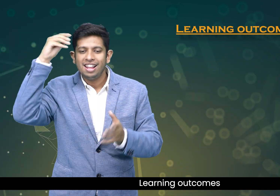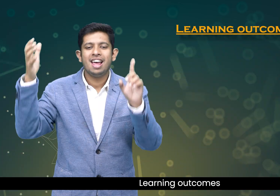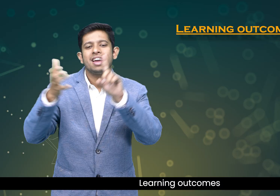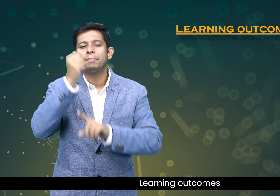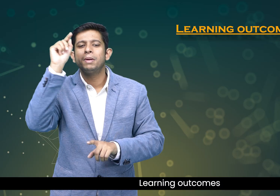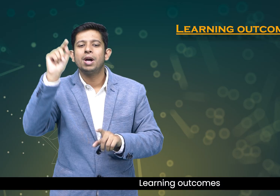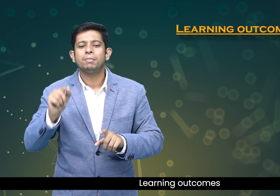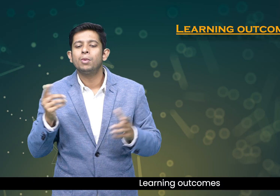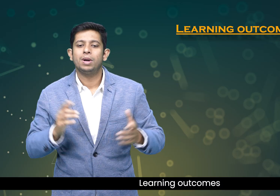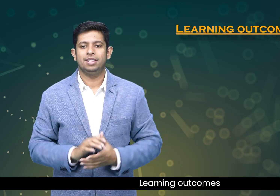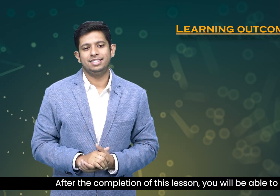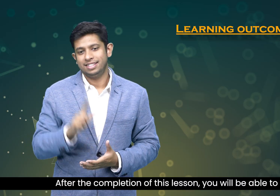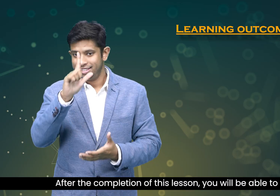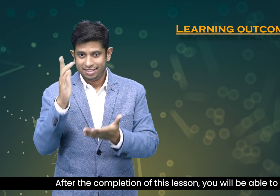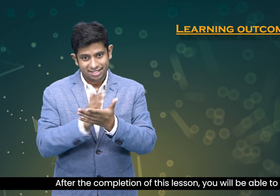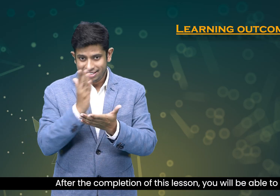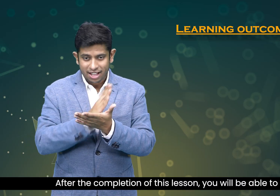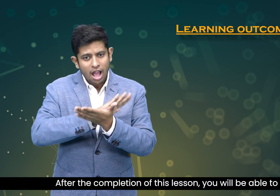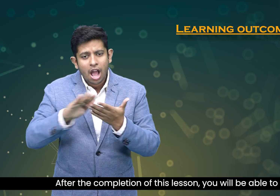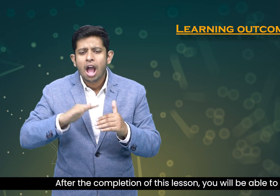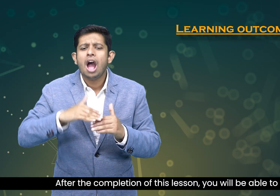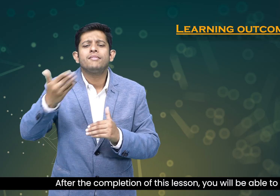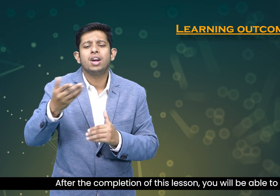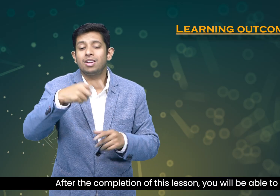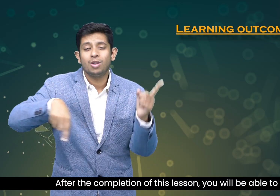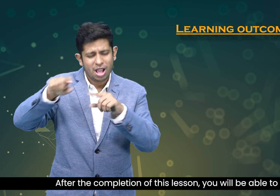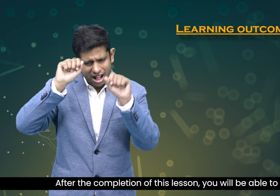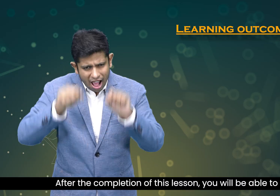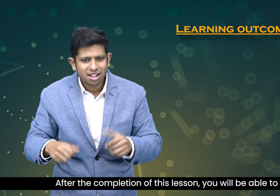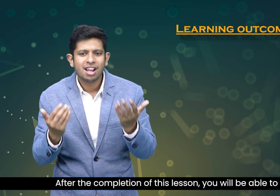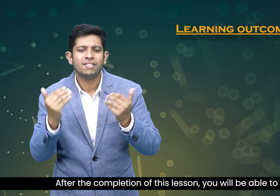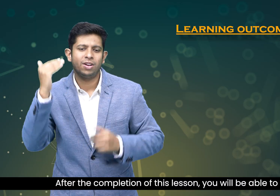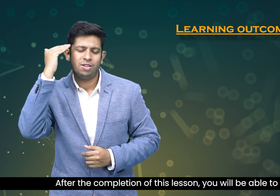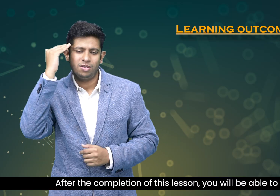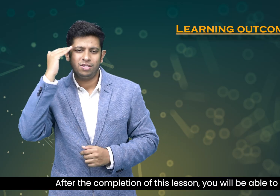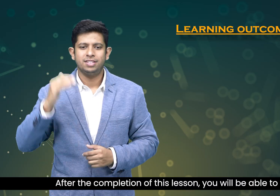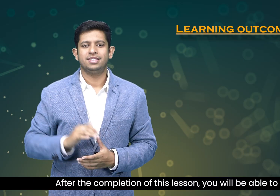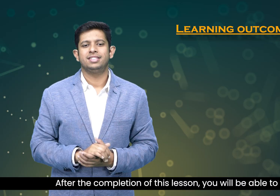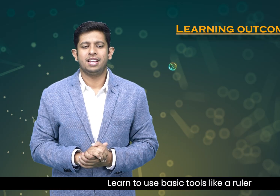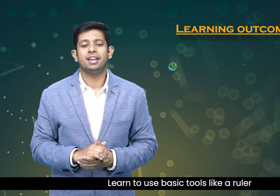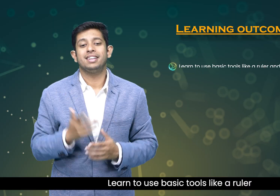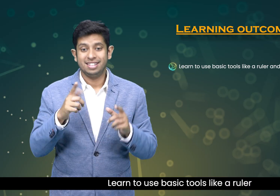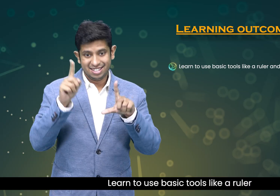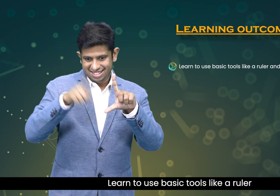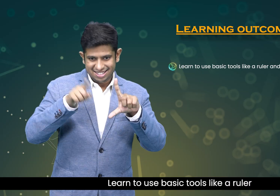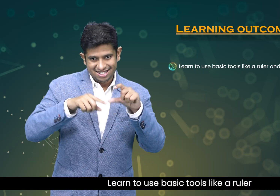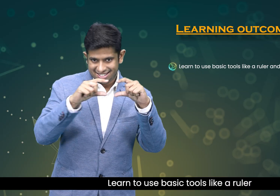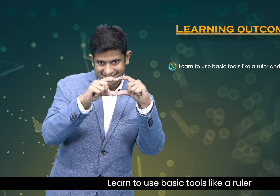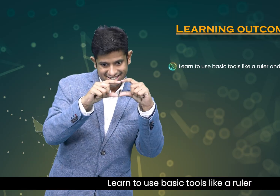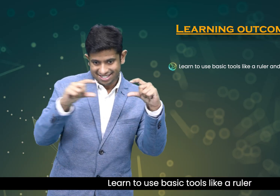Learning outcomes. After the completion of this lesson, you will be able to know: learn to use basic